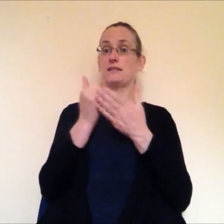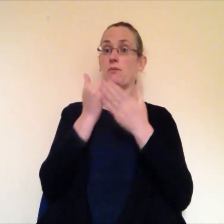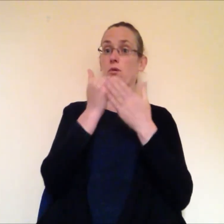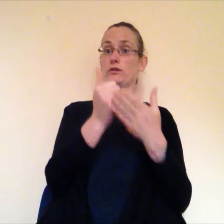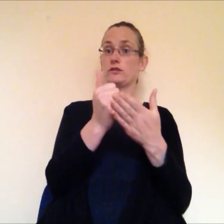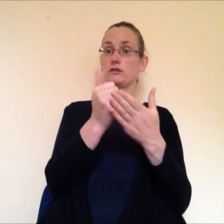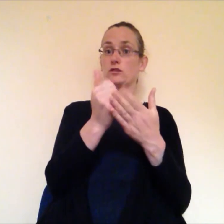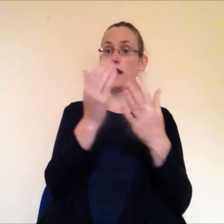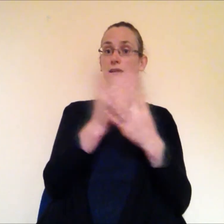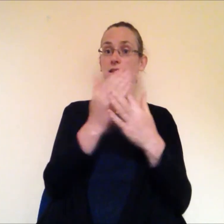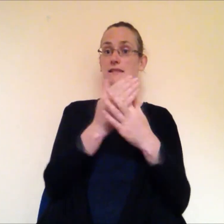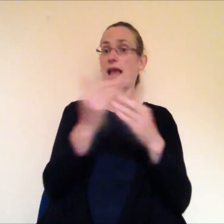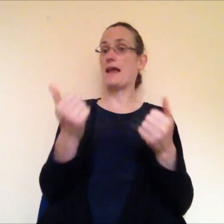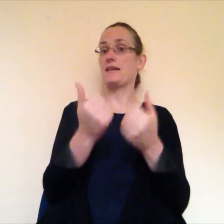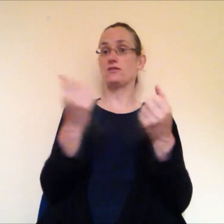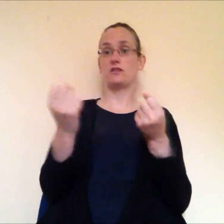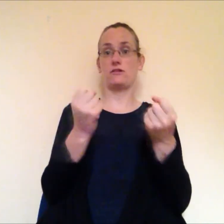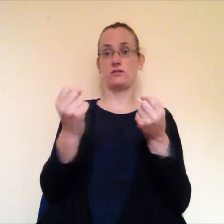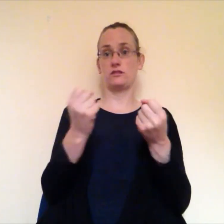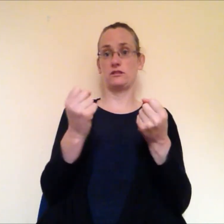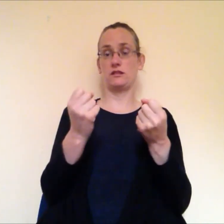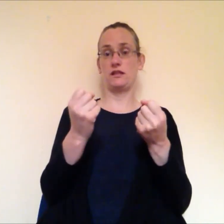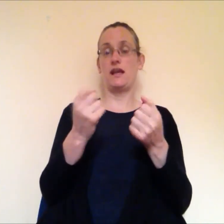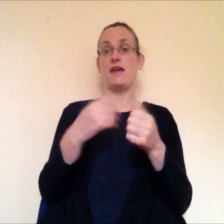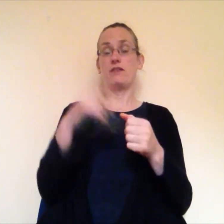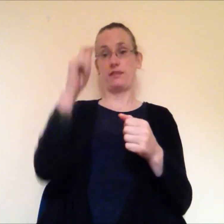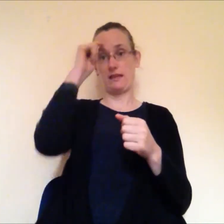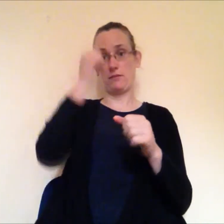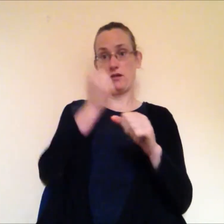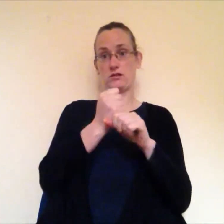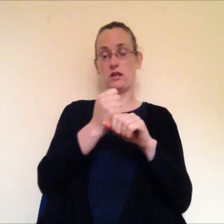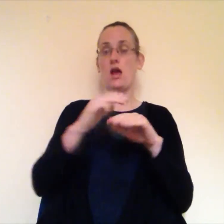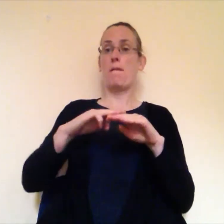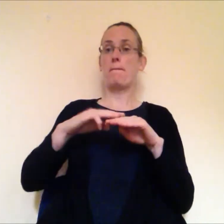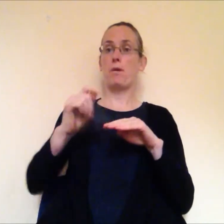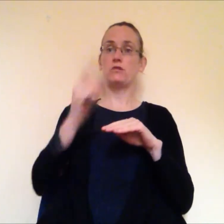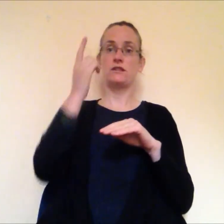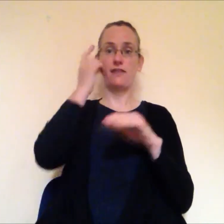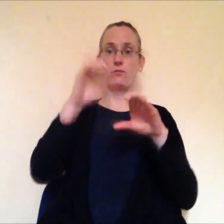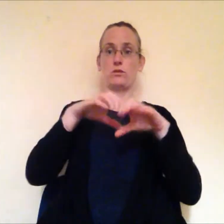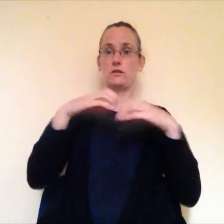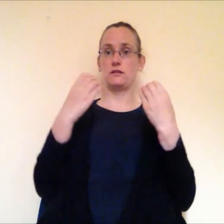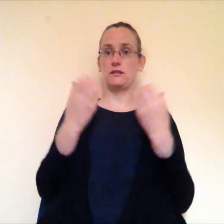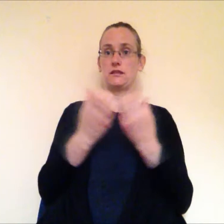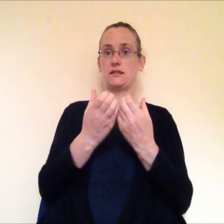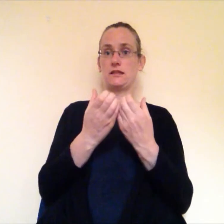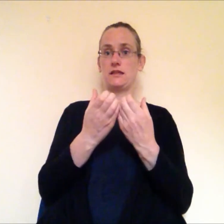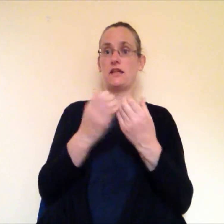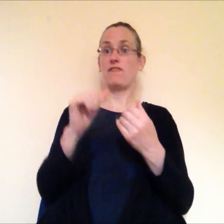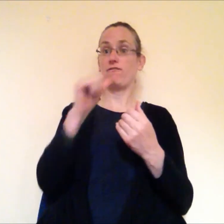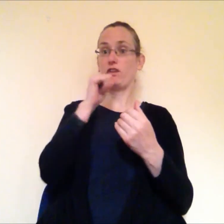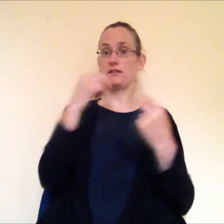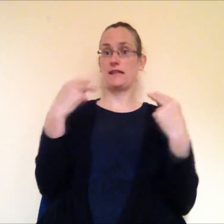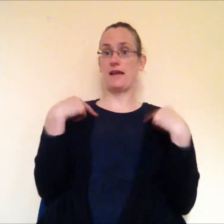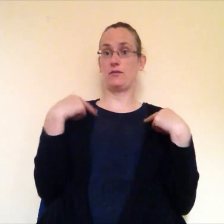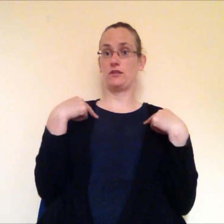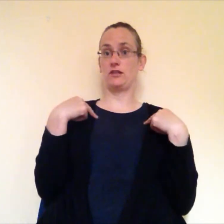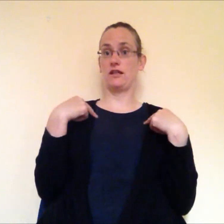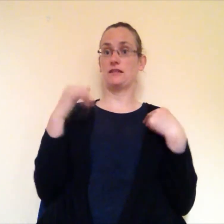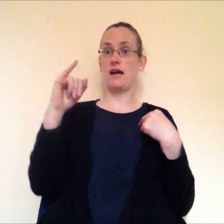access any of those services. Because if you think about it, for the majority of the deaf community, sign language is the first language, and English would be a second